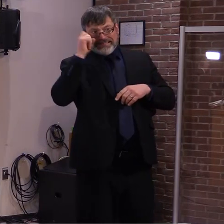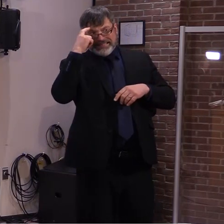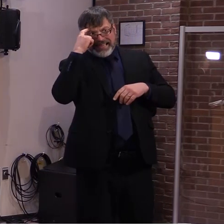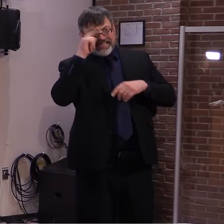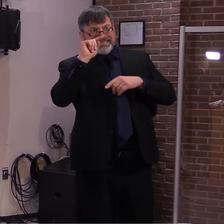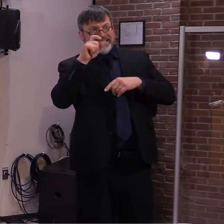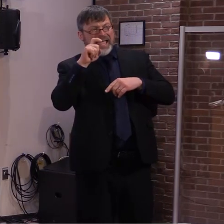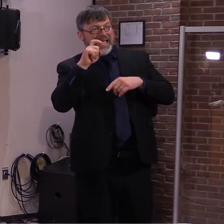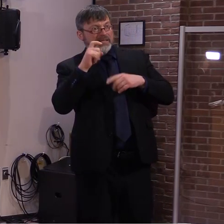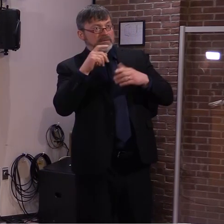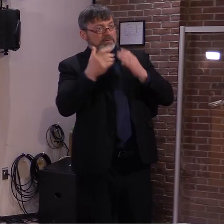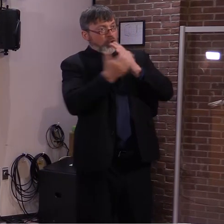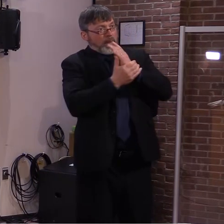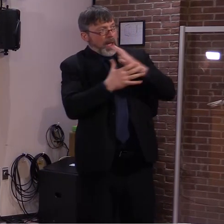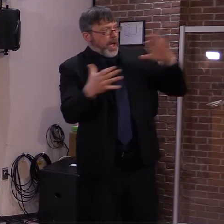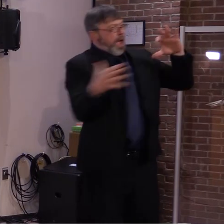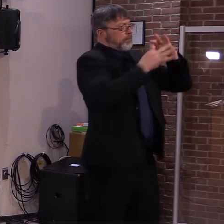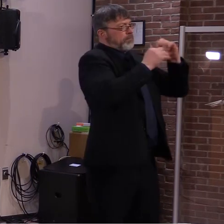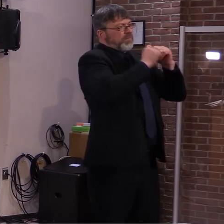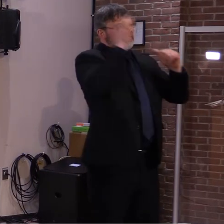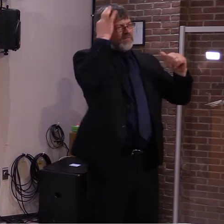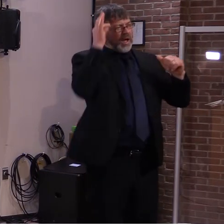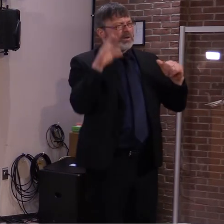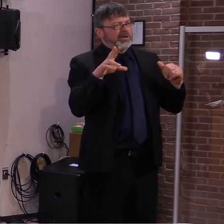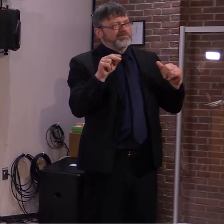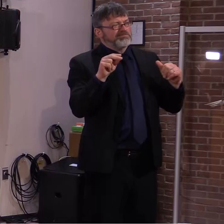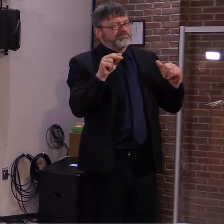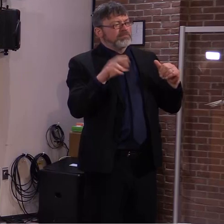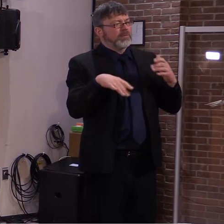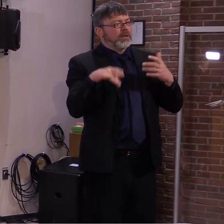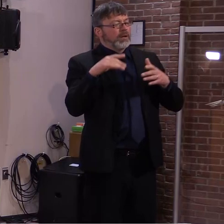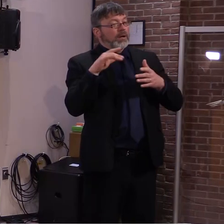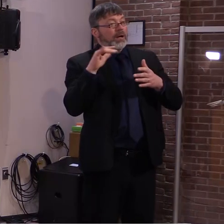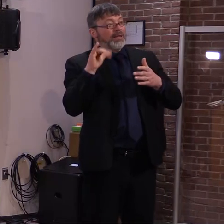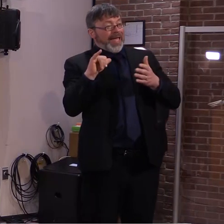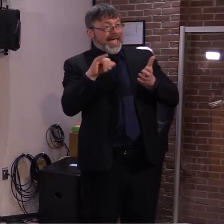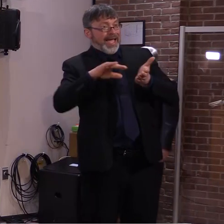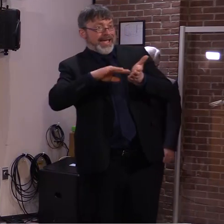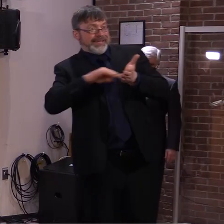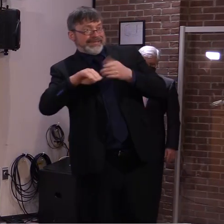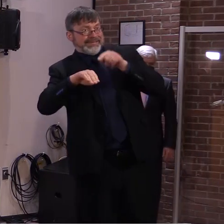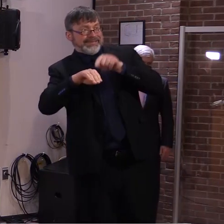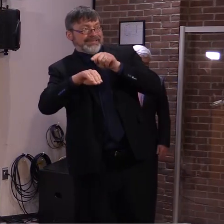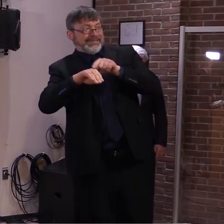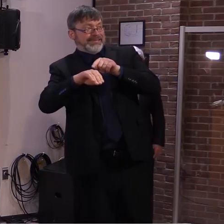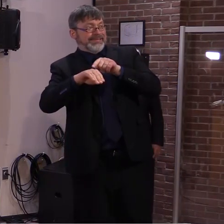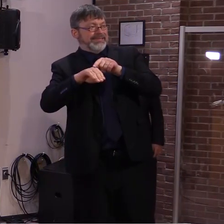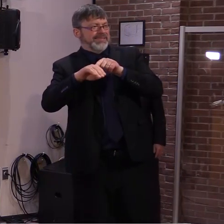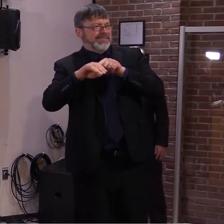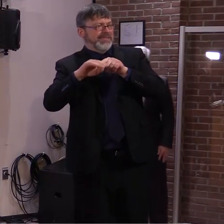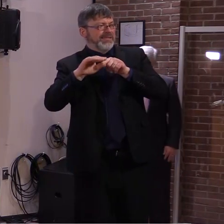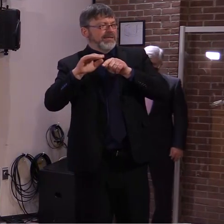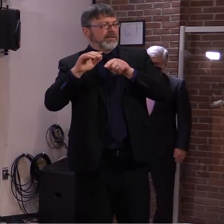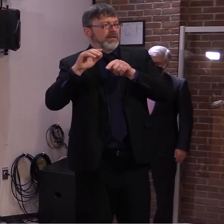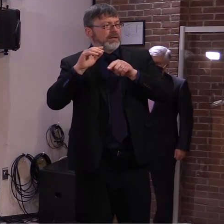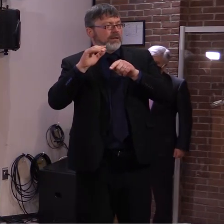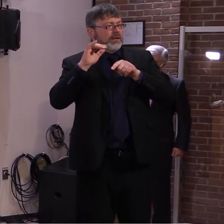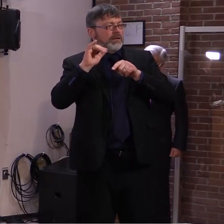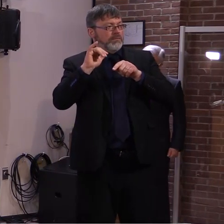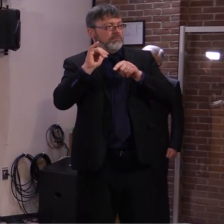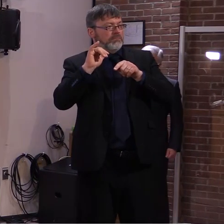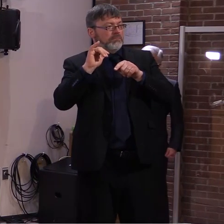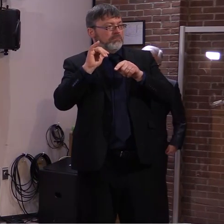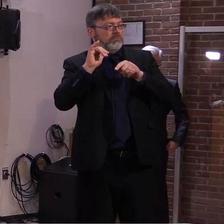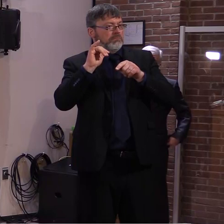in the legislature since that exemption became law, federal law, just a few weeks ago after